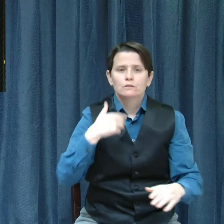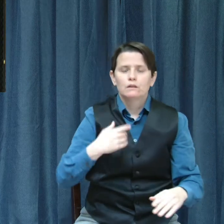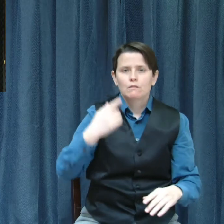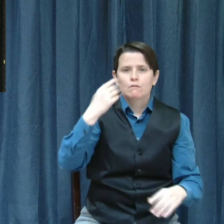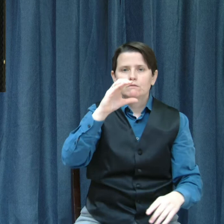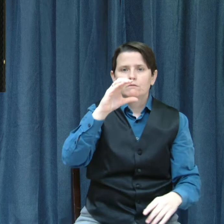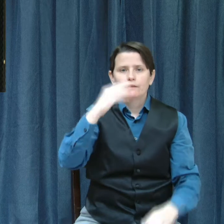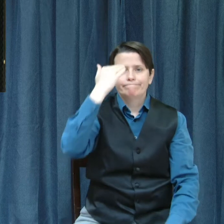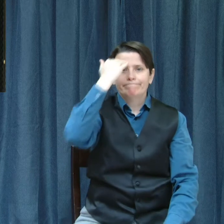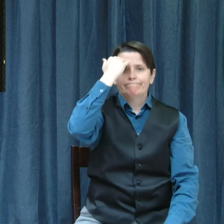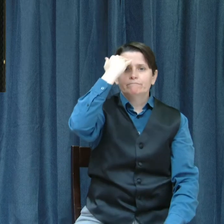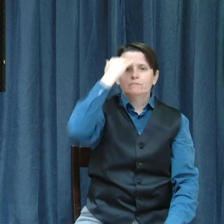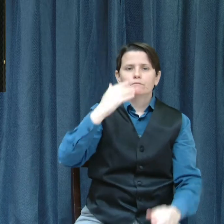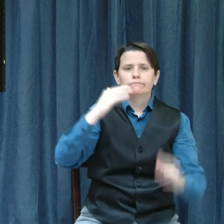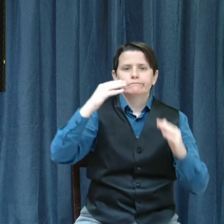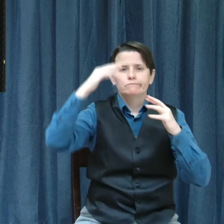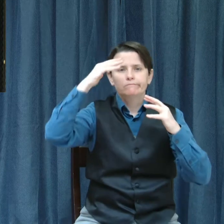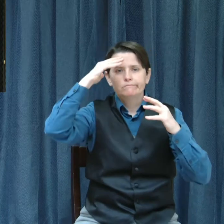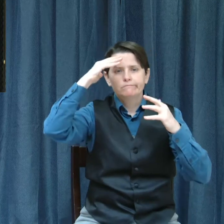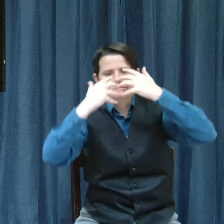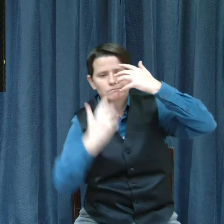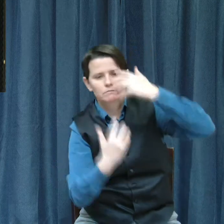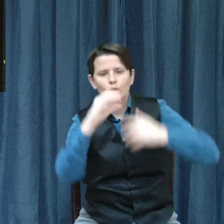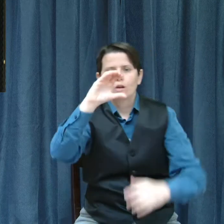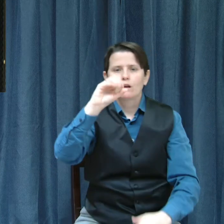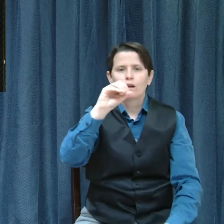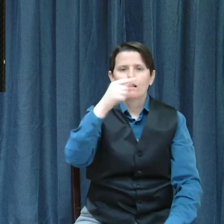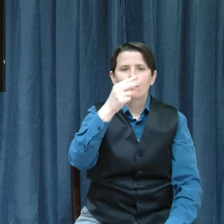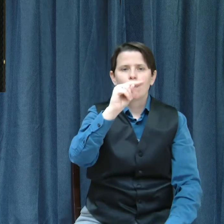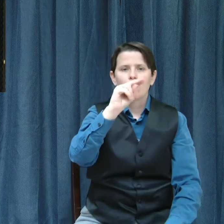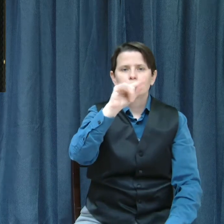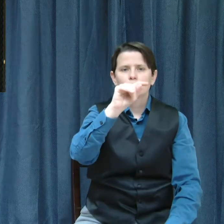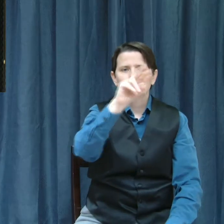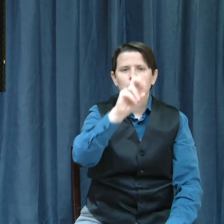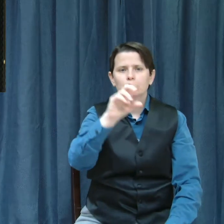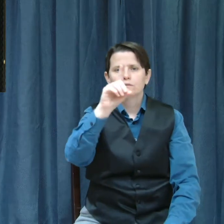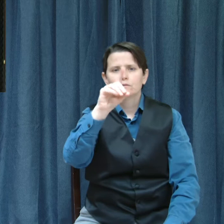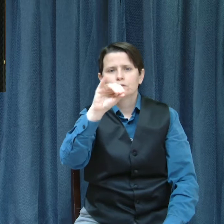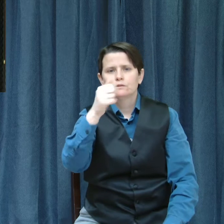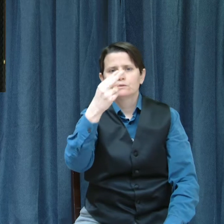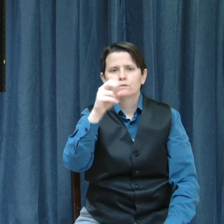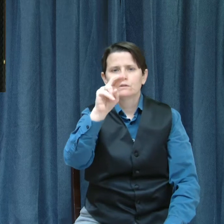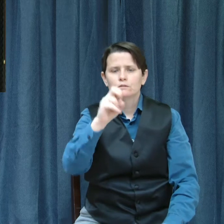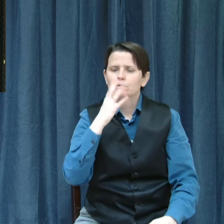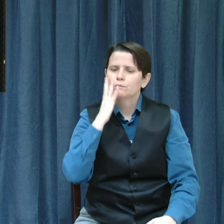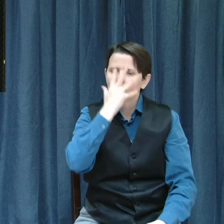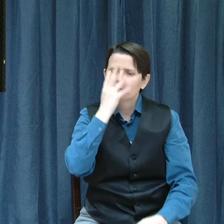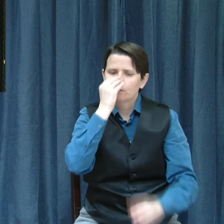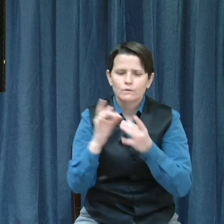That's not a bad thing. Beautiful spiritual principles mired with systemic